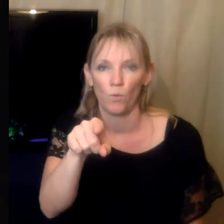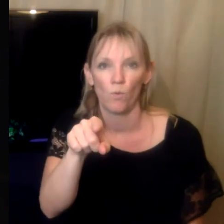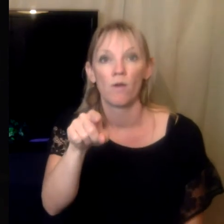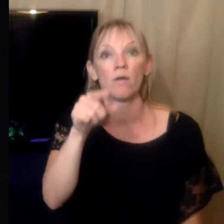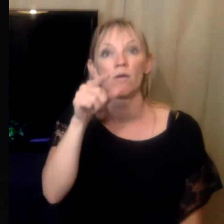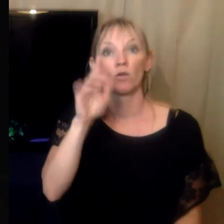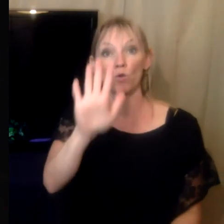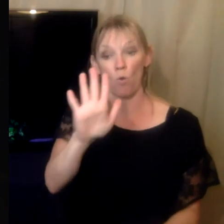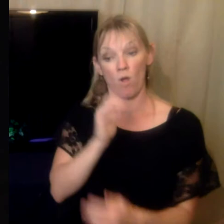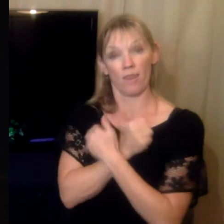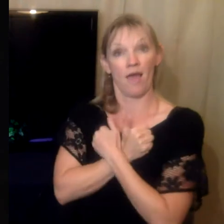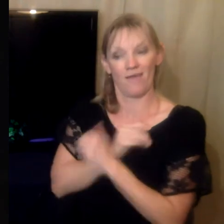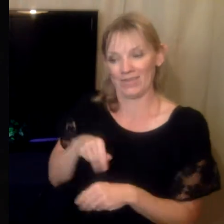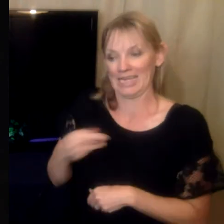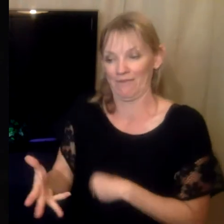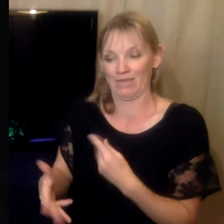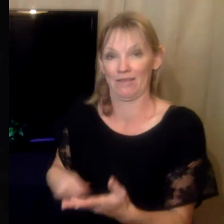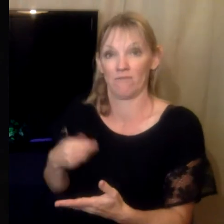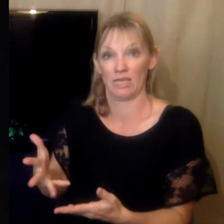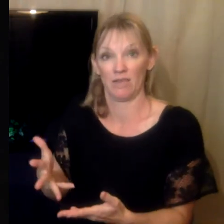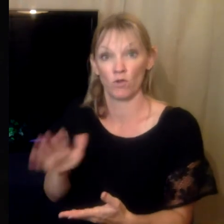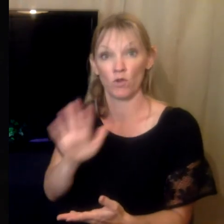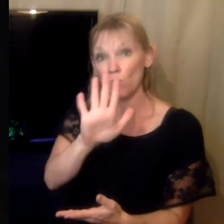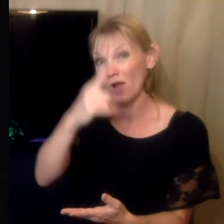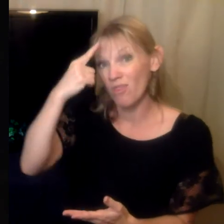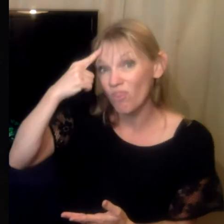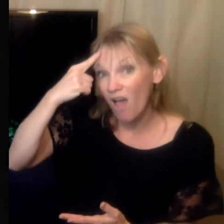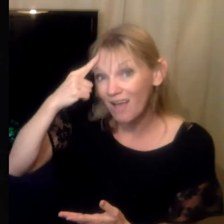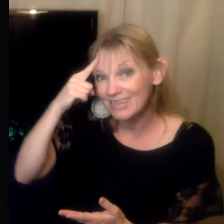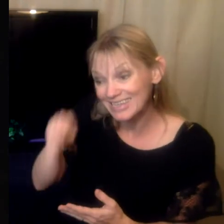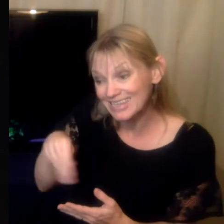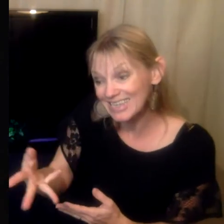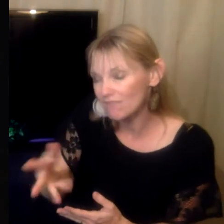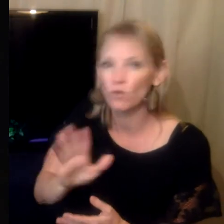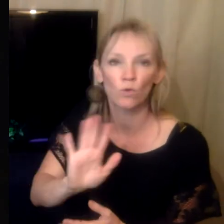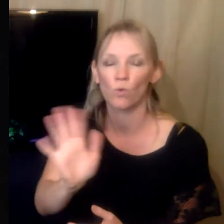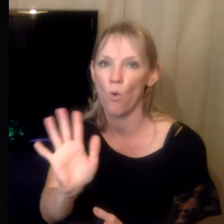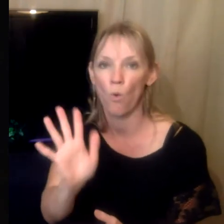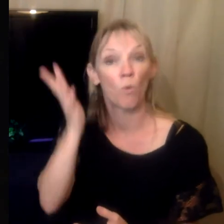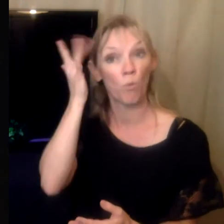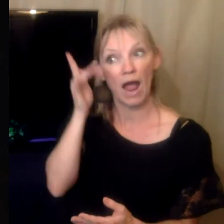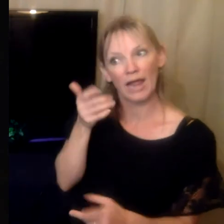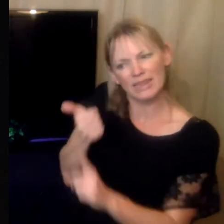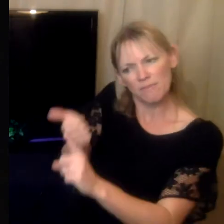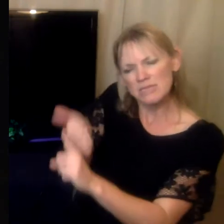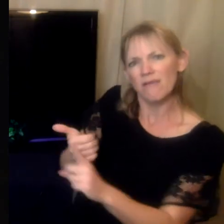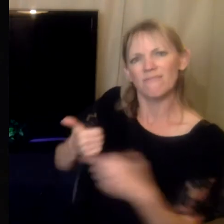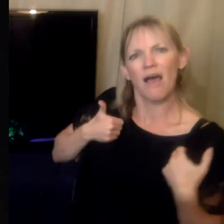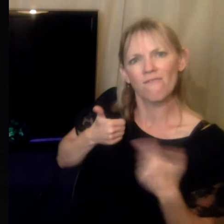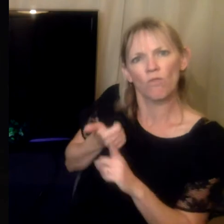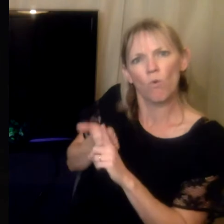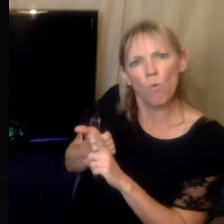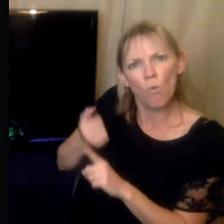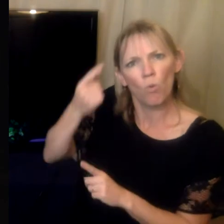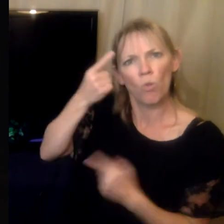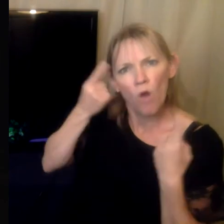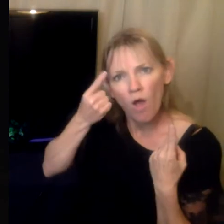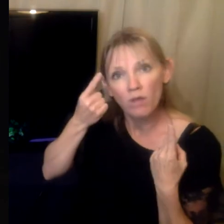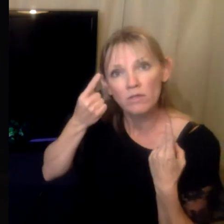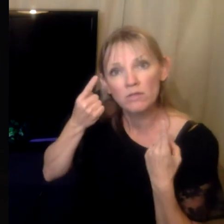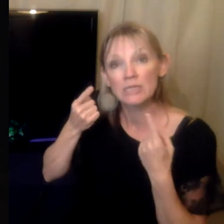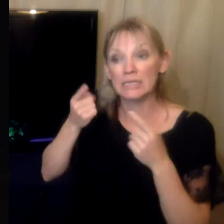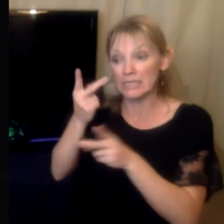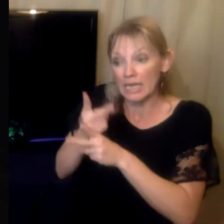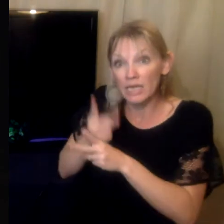them your love, but not your thoughts, for they have their own thoughts. You may house their